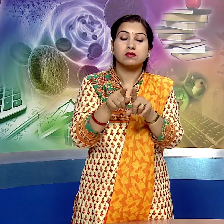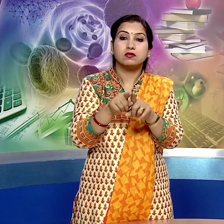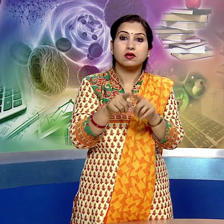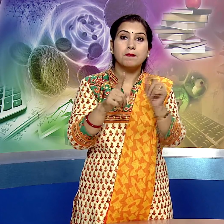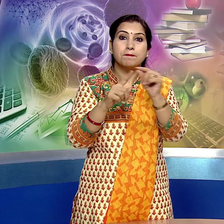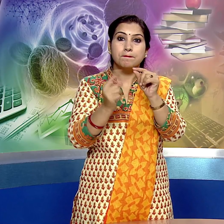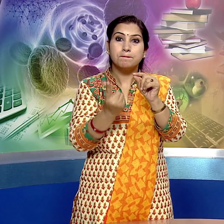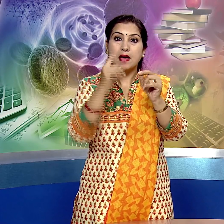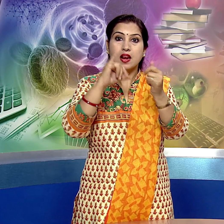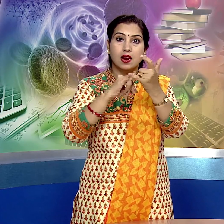pulses,